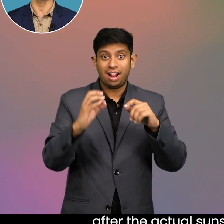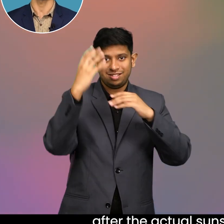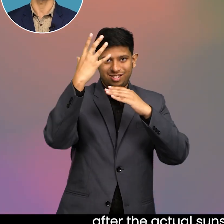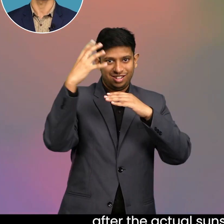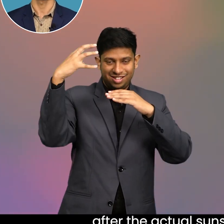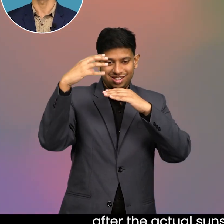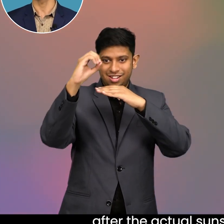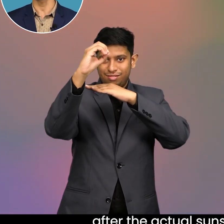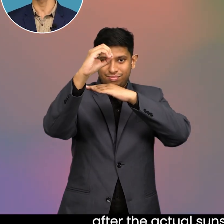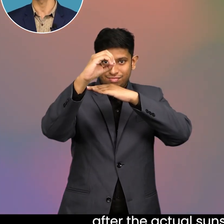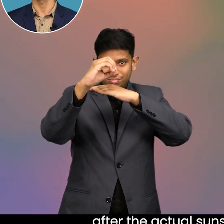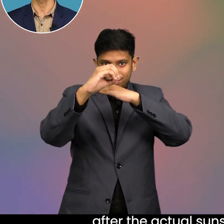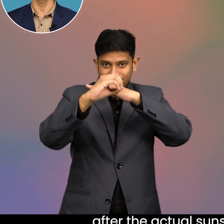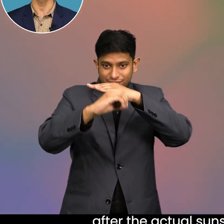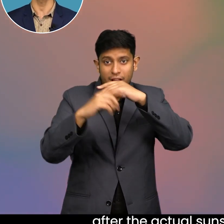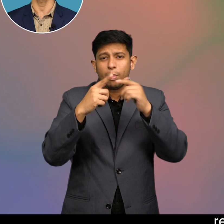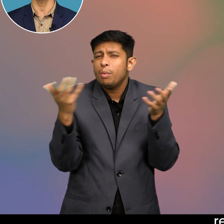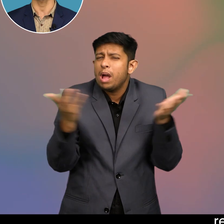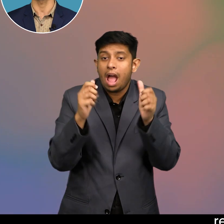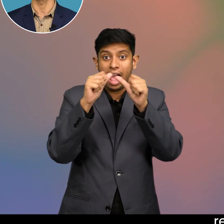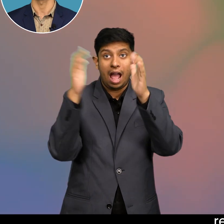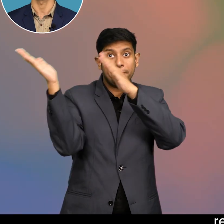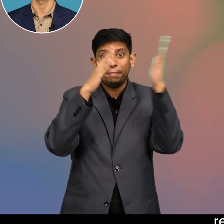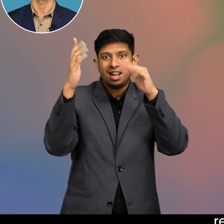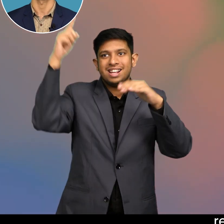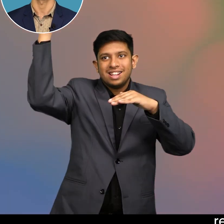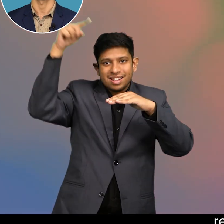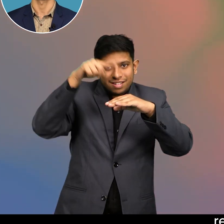actual sunset because of atmospheric refraction.